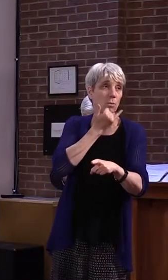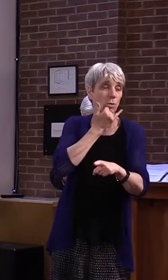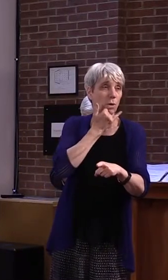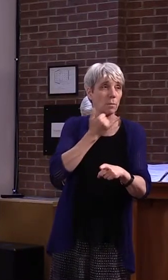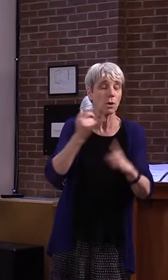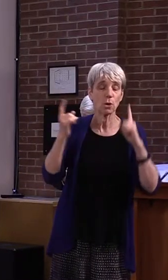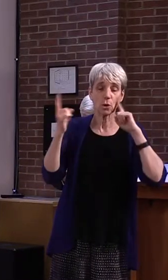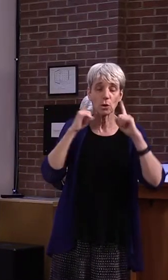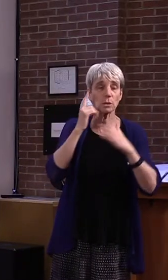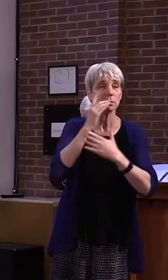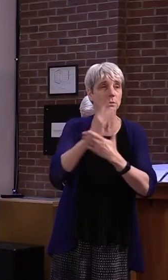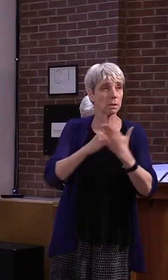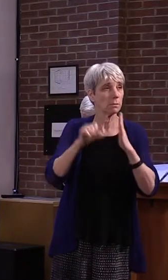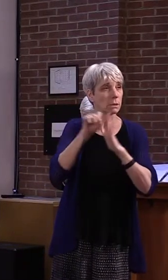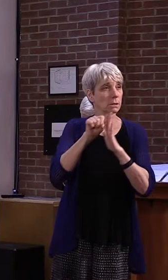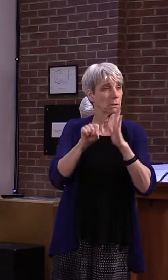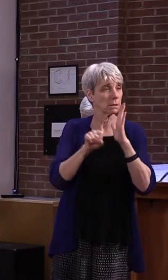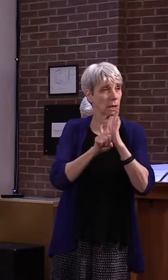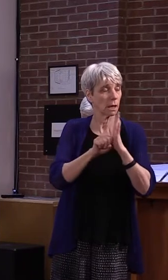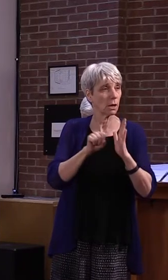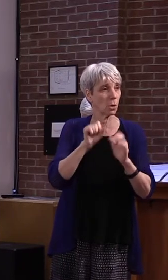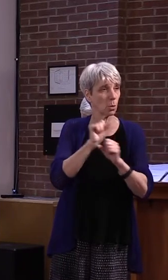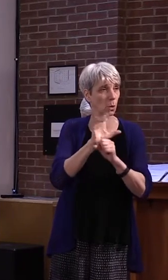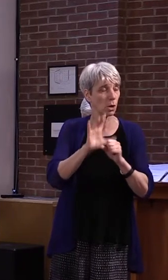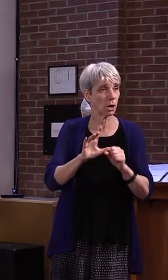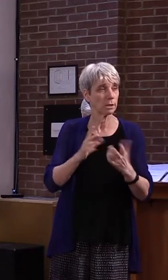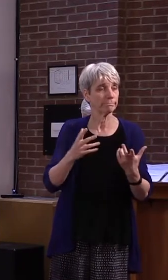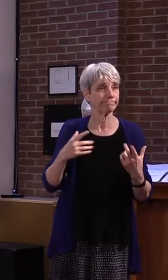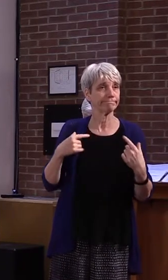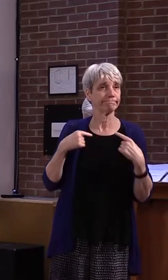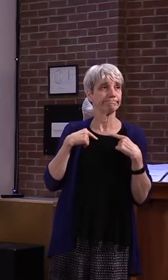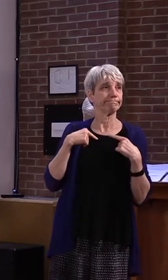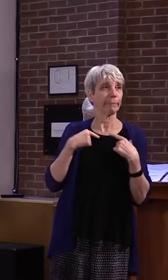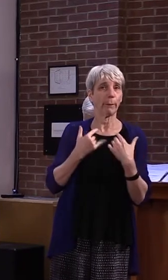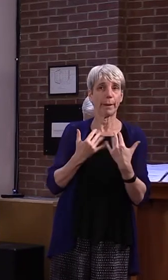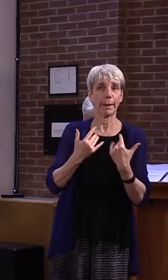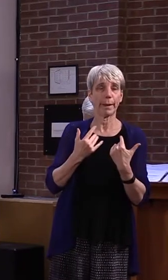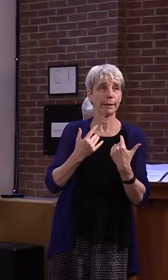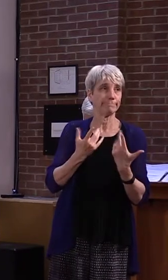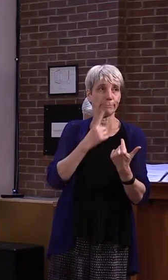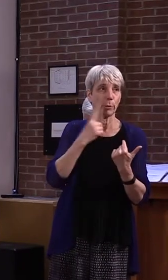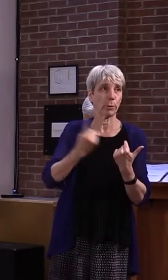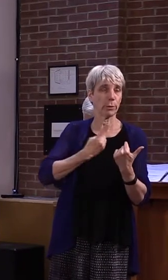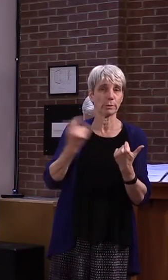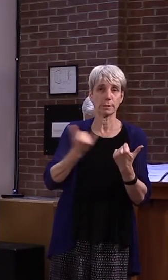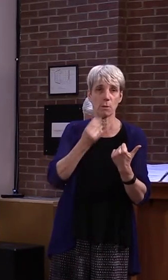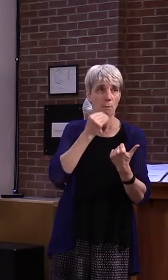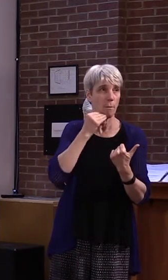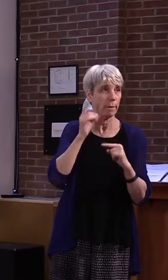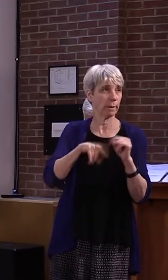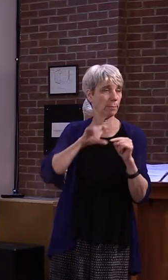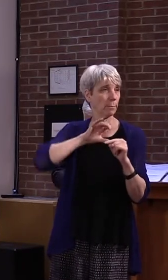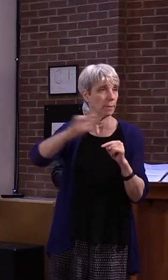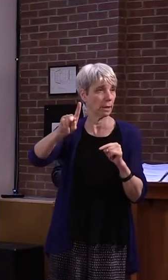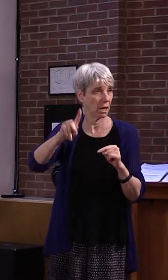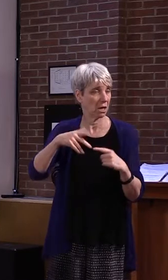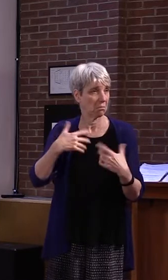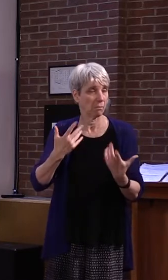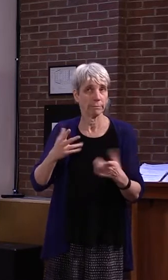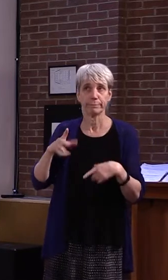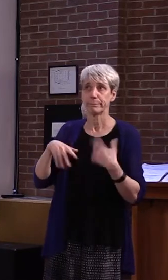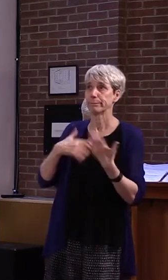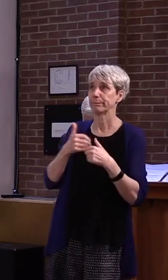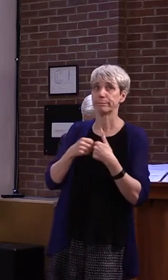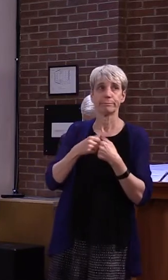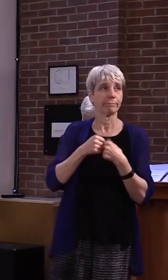employees right now that are still out on administrative leave, unable to return to a work setting that I would think would probably